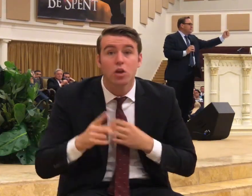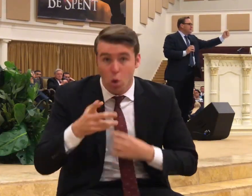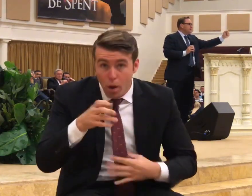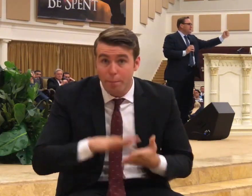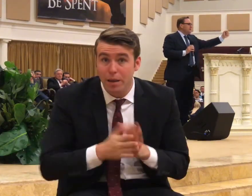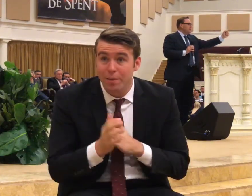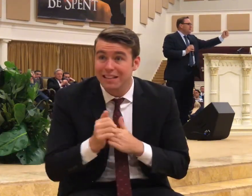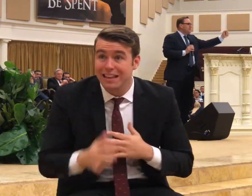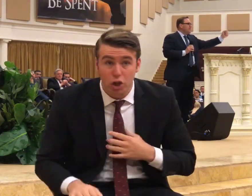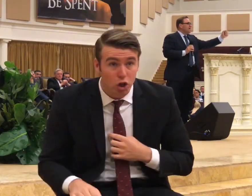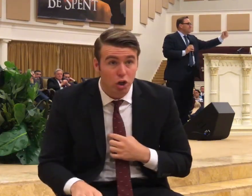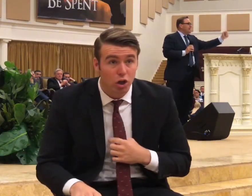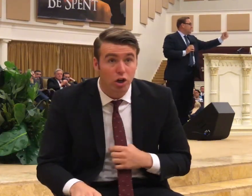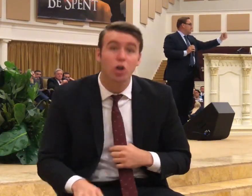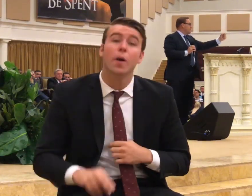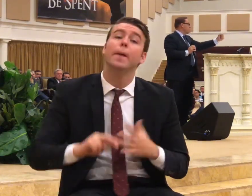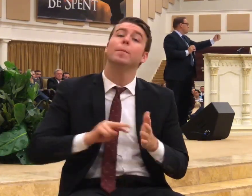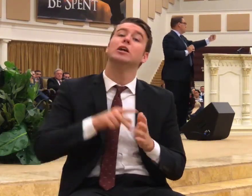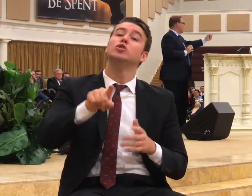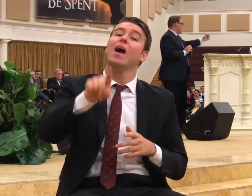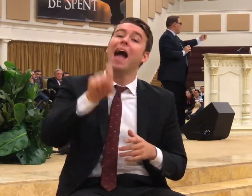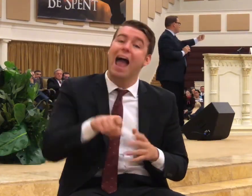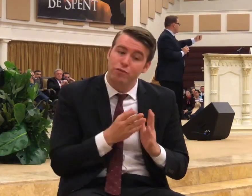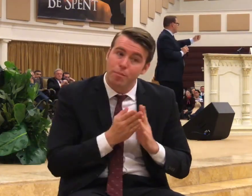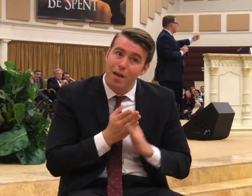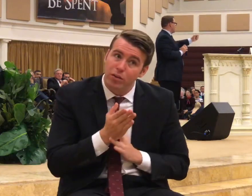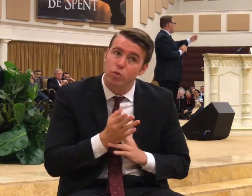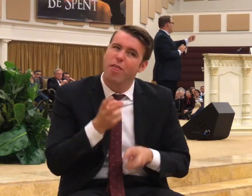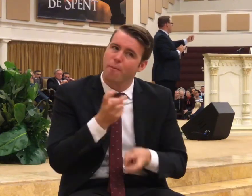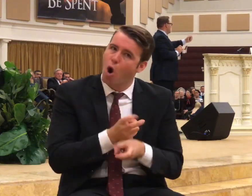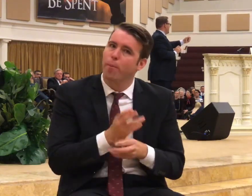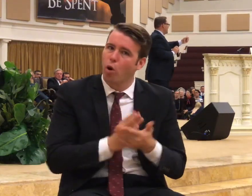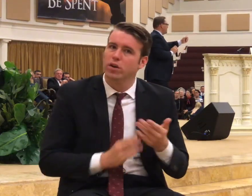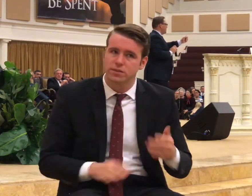leader? You're going to have to make it through some hurdles.